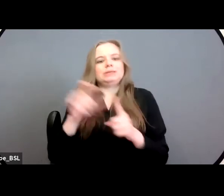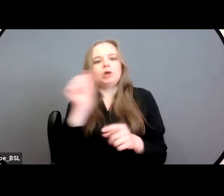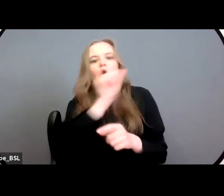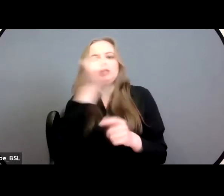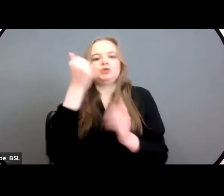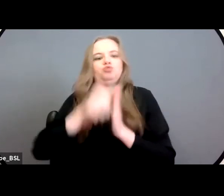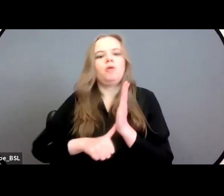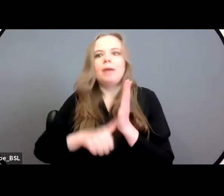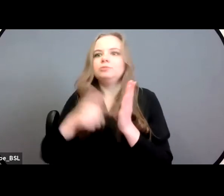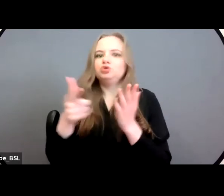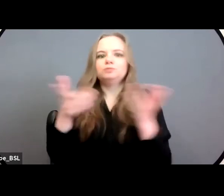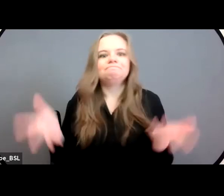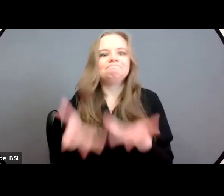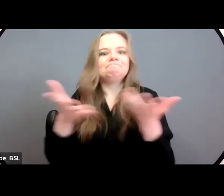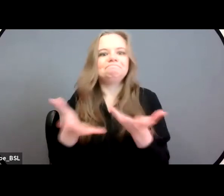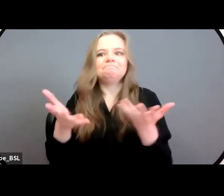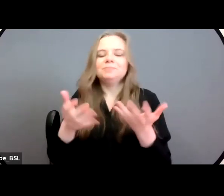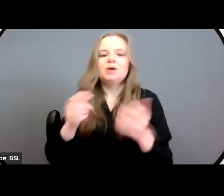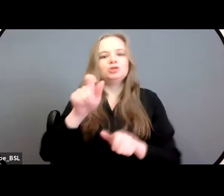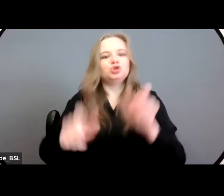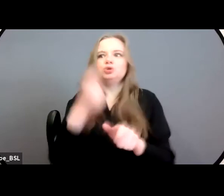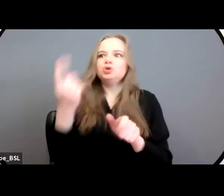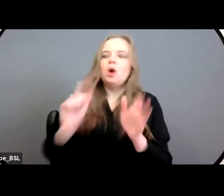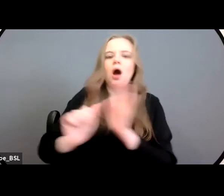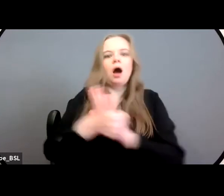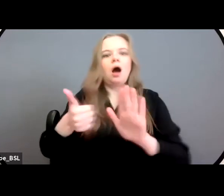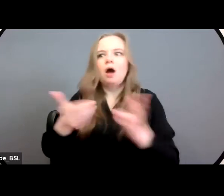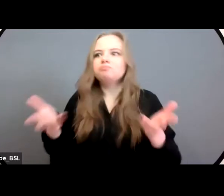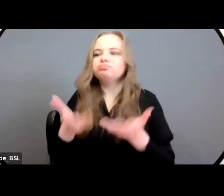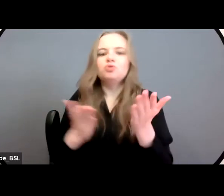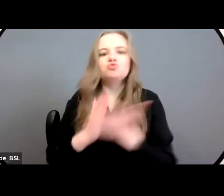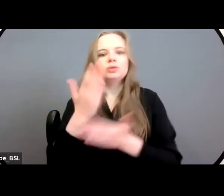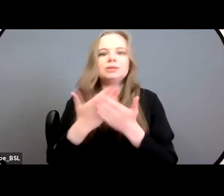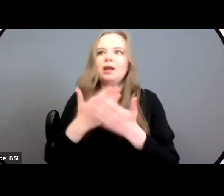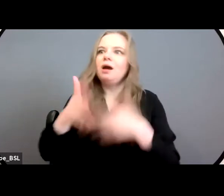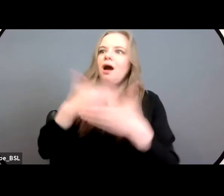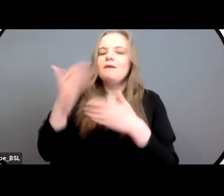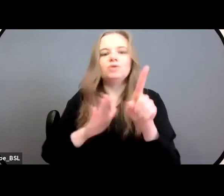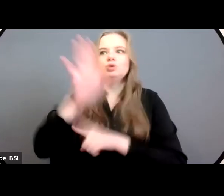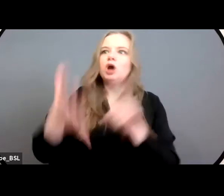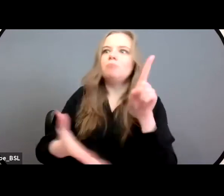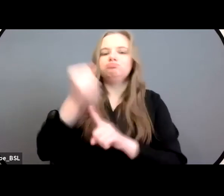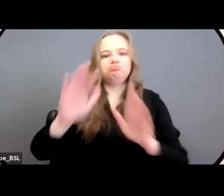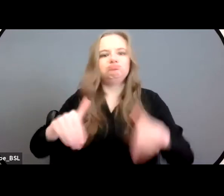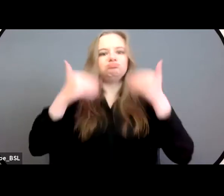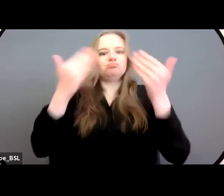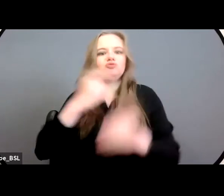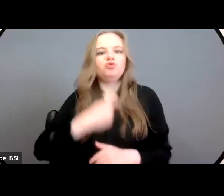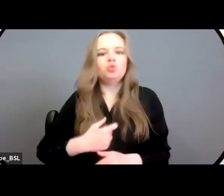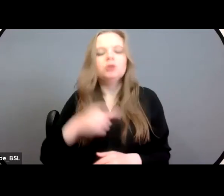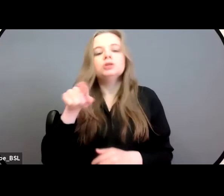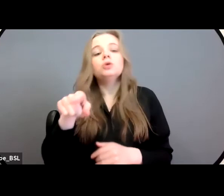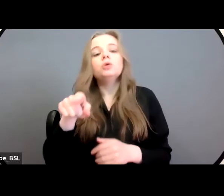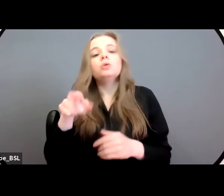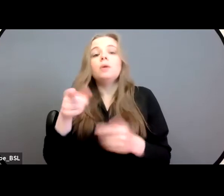talented students through their studies, really to become the influencers of the future. And as Louise touched on, we have met some